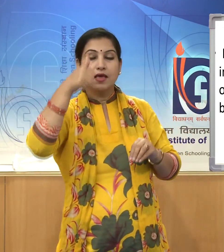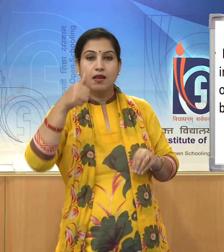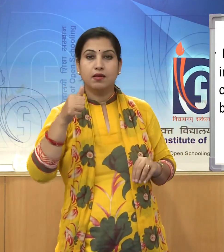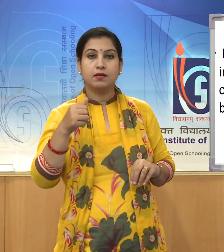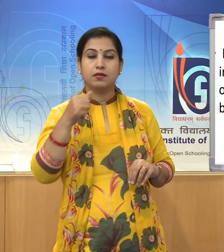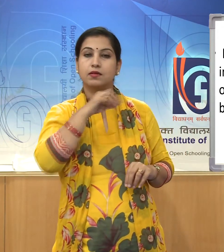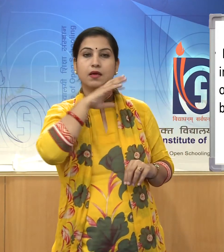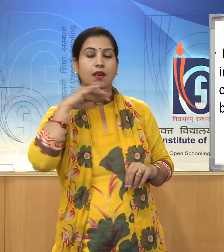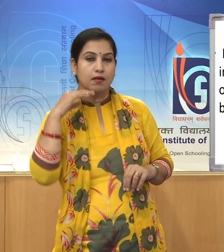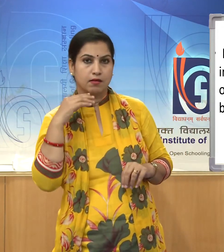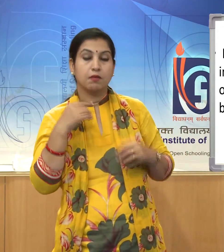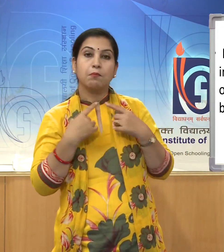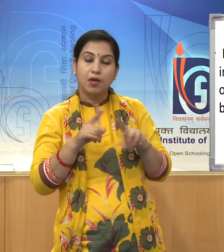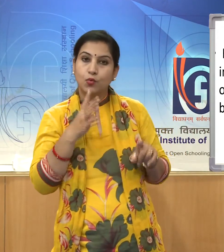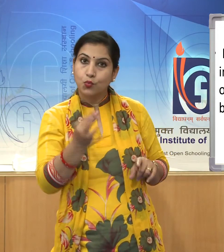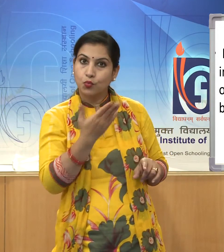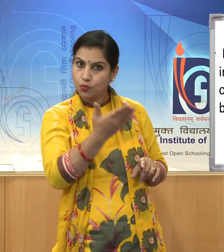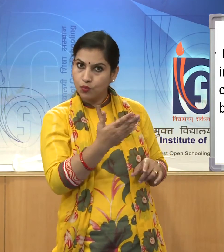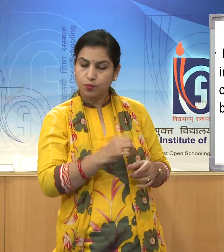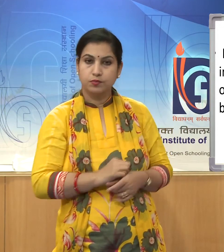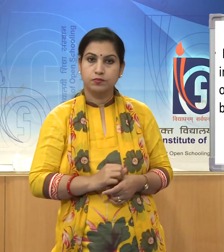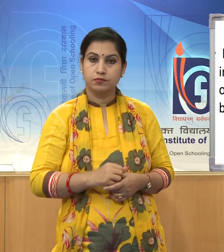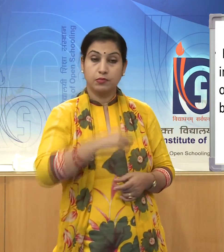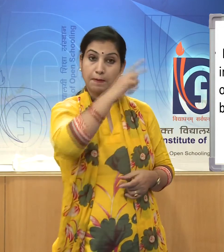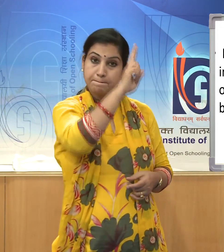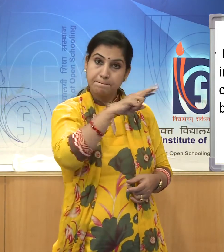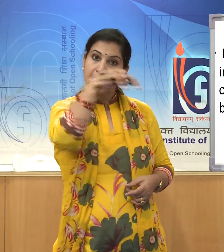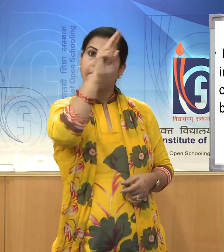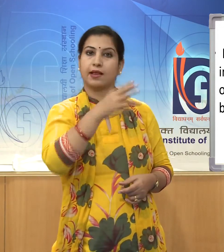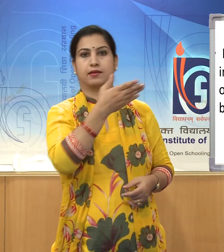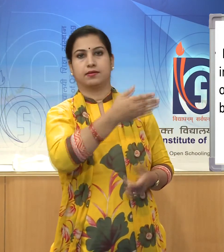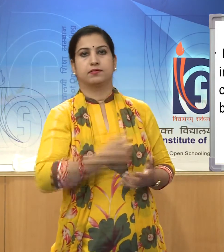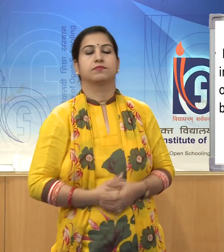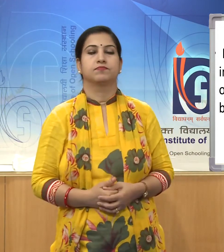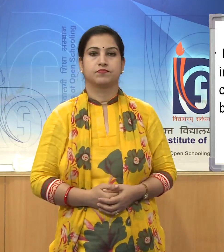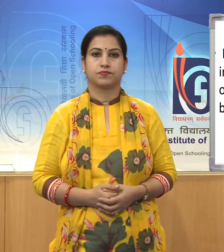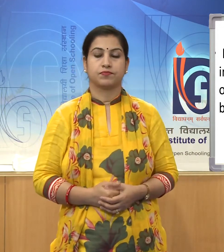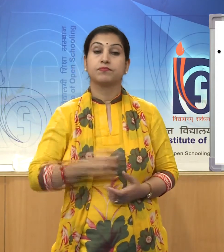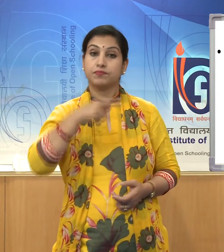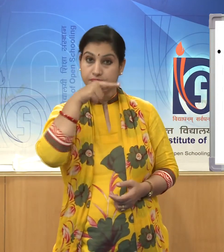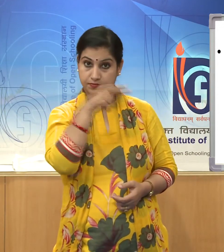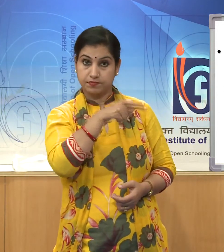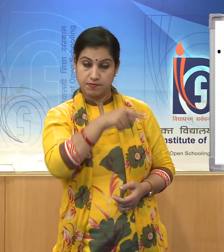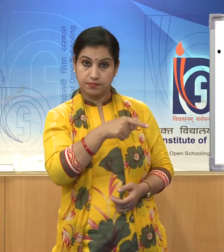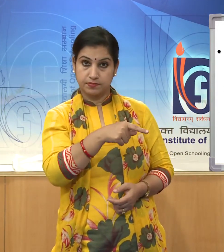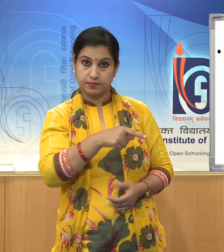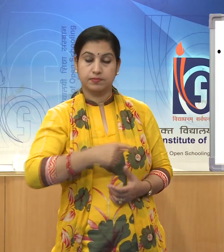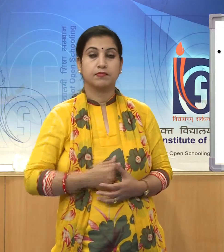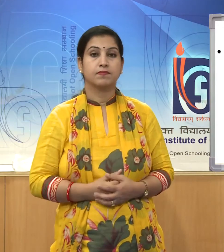ink, but actually paint was used. In this composition,